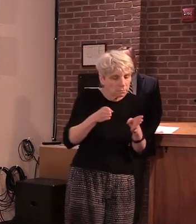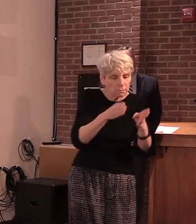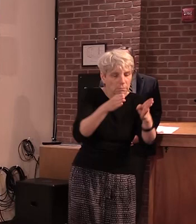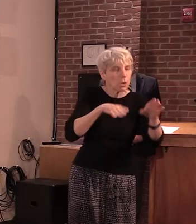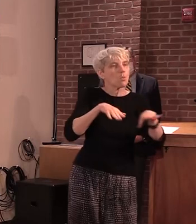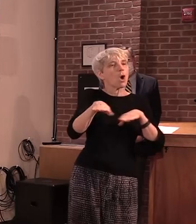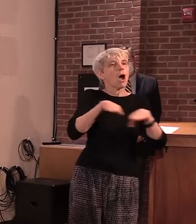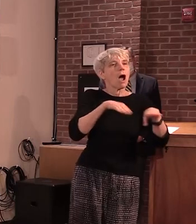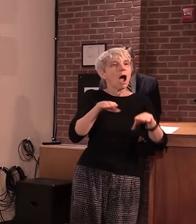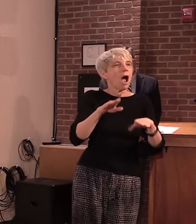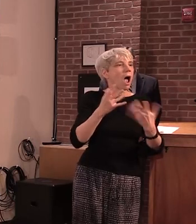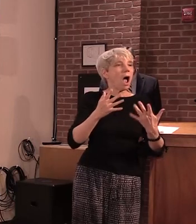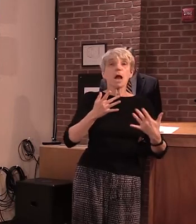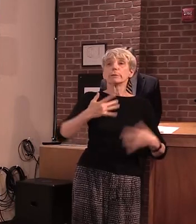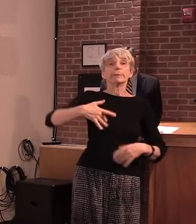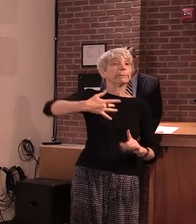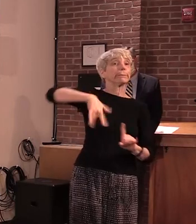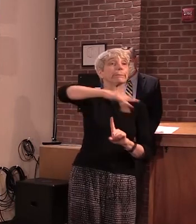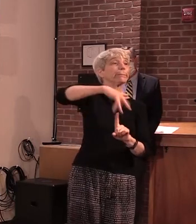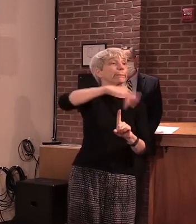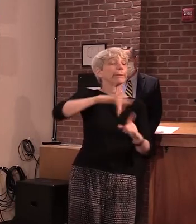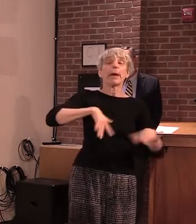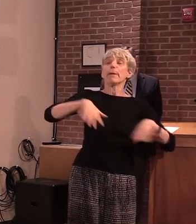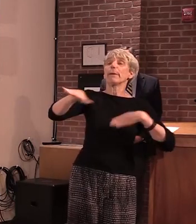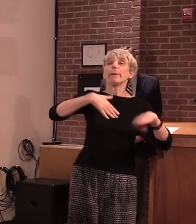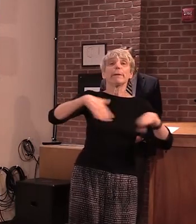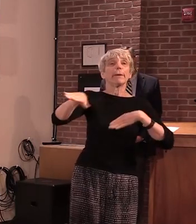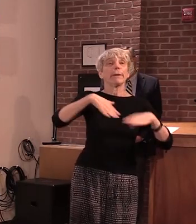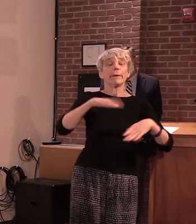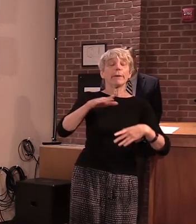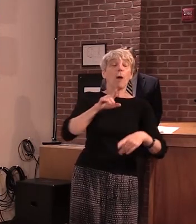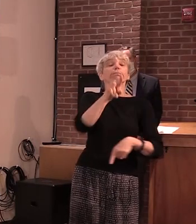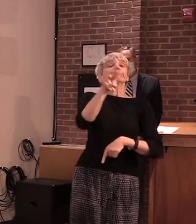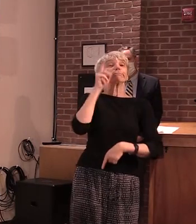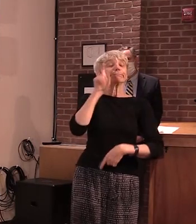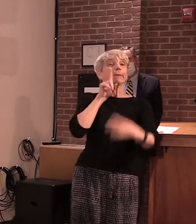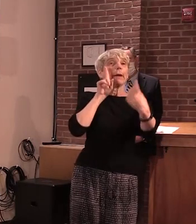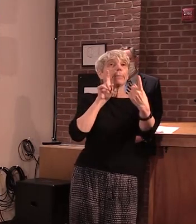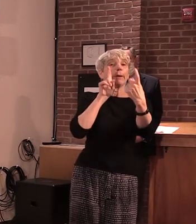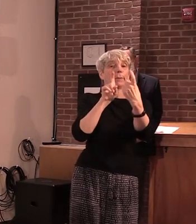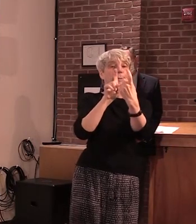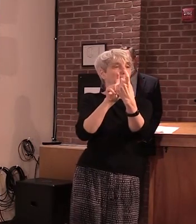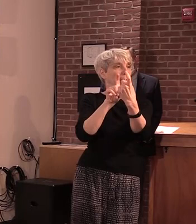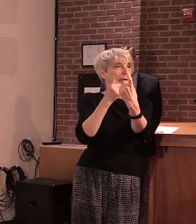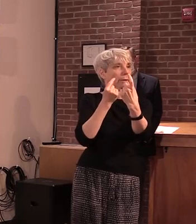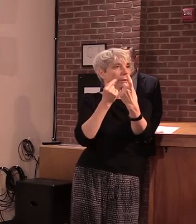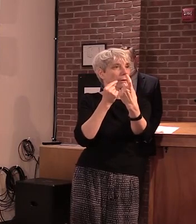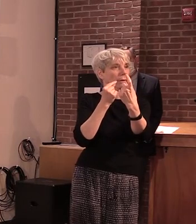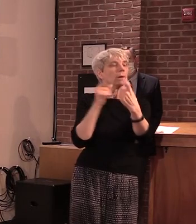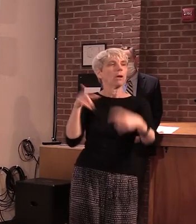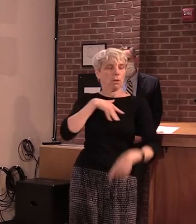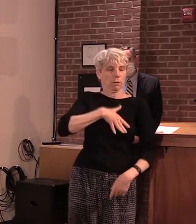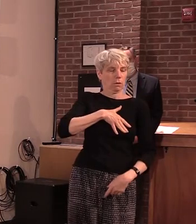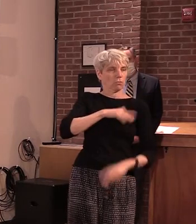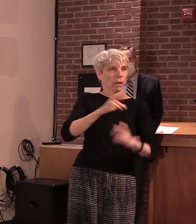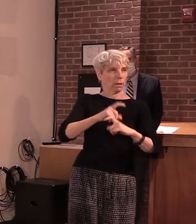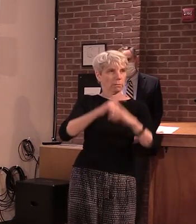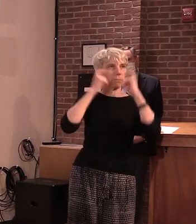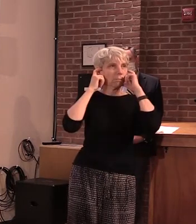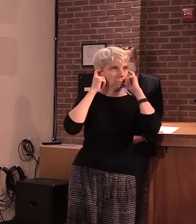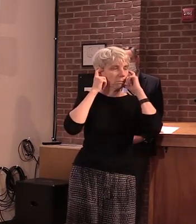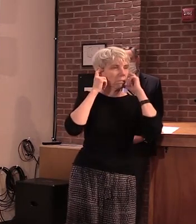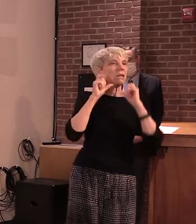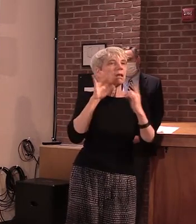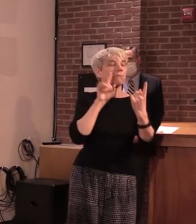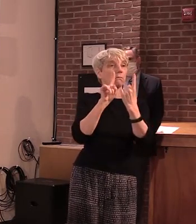in within 6 feet to someone at some point, but for the vast majority of that time, you're not going to be within 6 feet of someone? I would keep your mask with you in